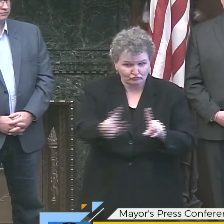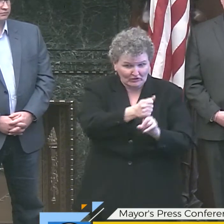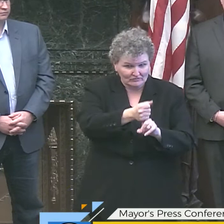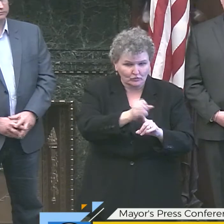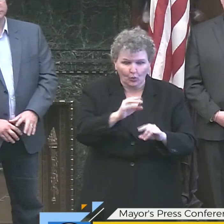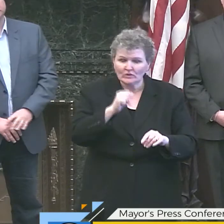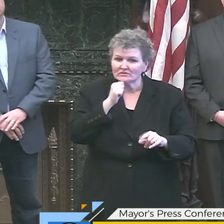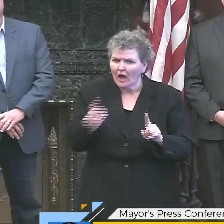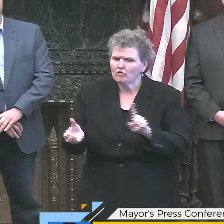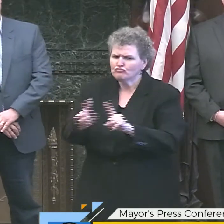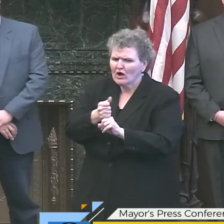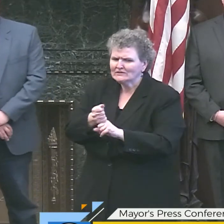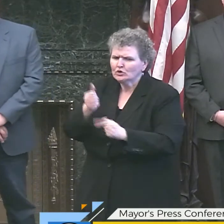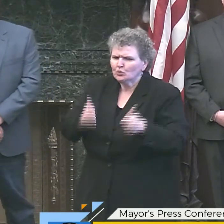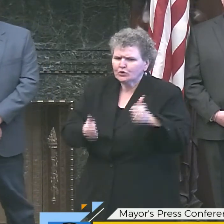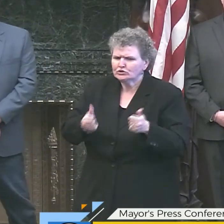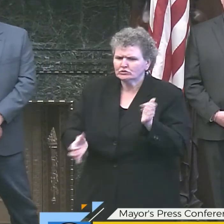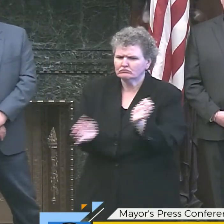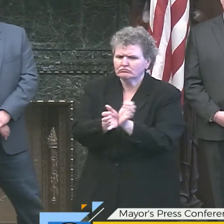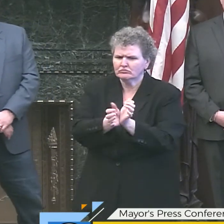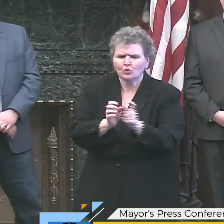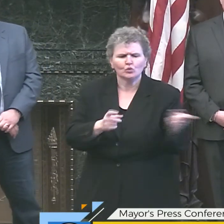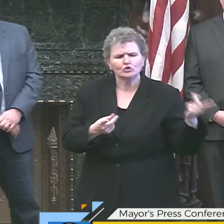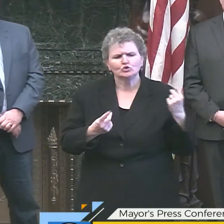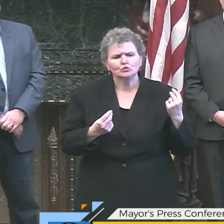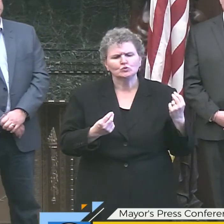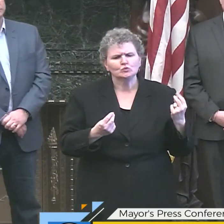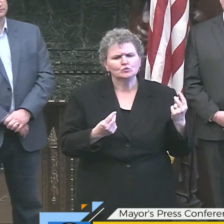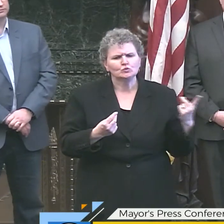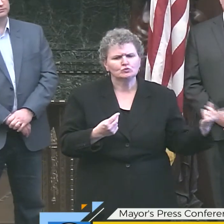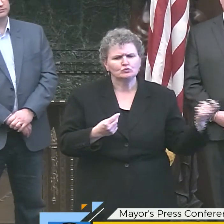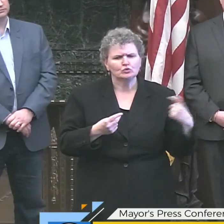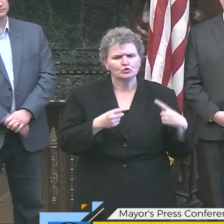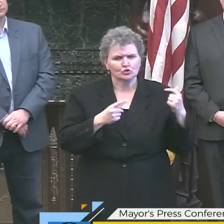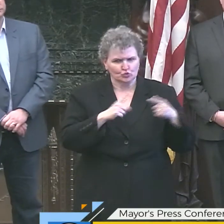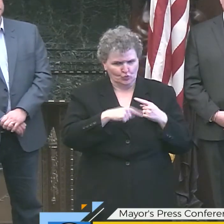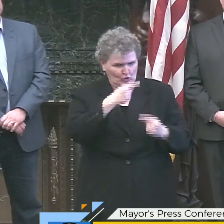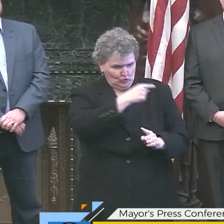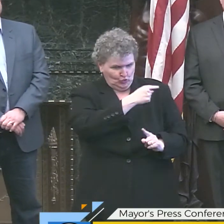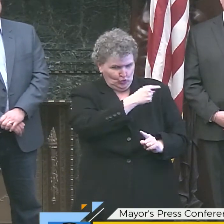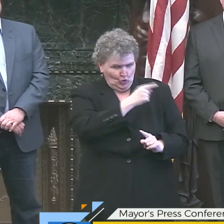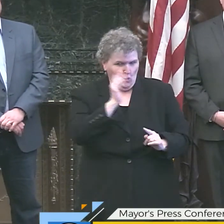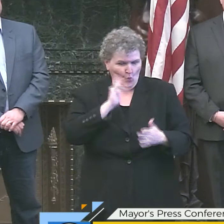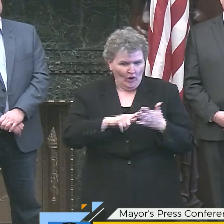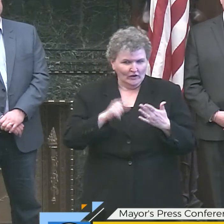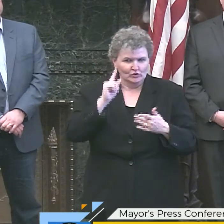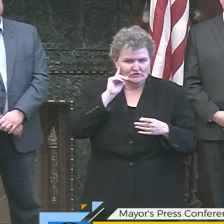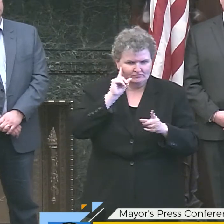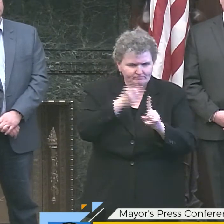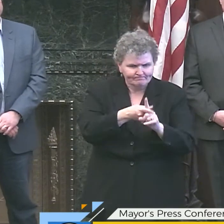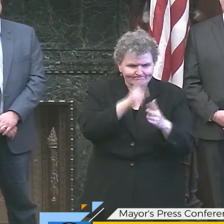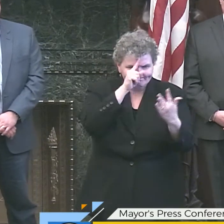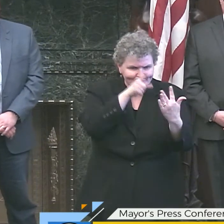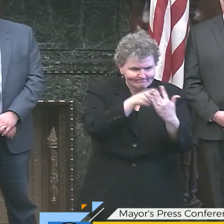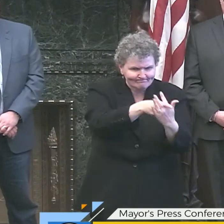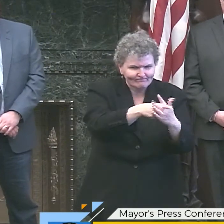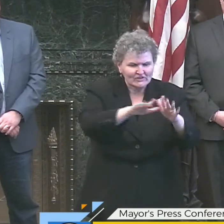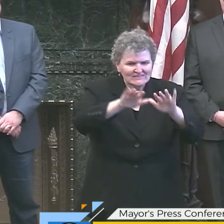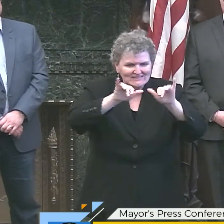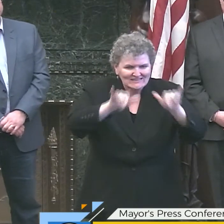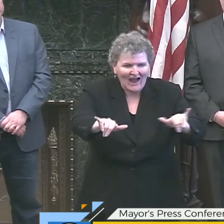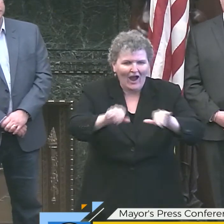you do? What can you do to, get people to understand that no, you have